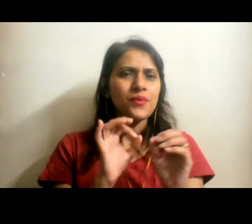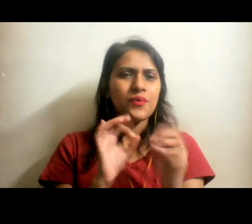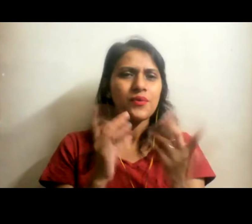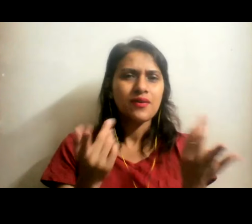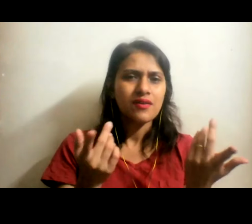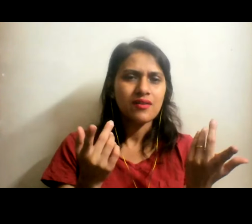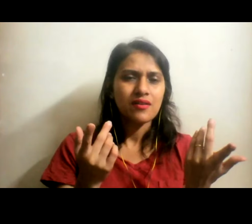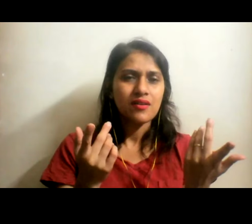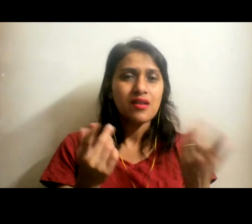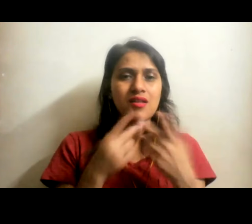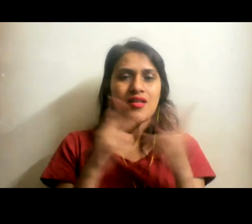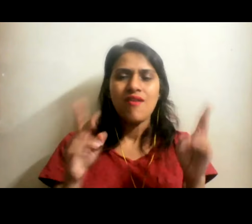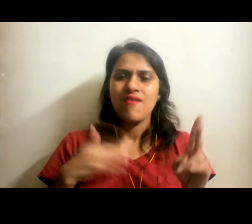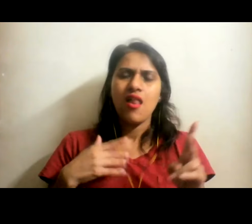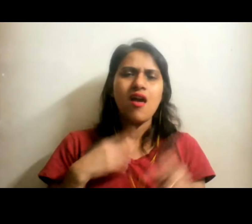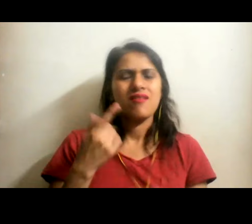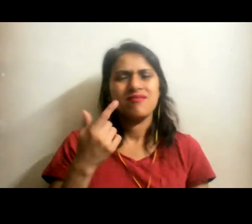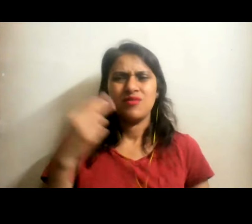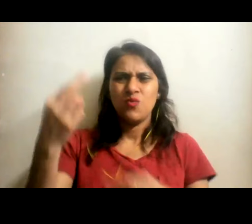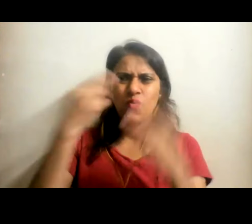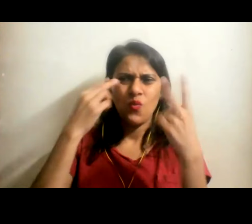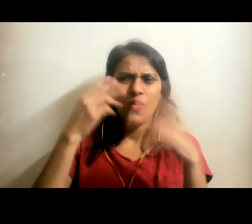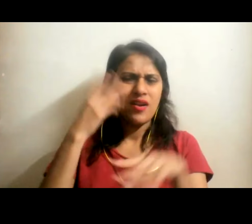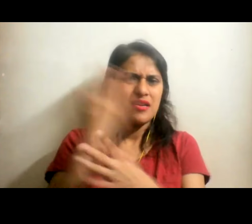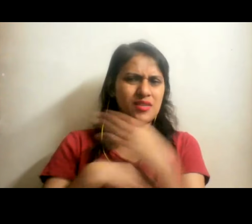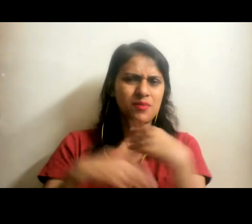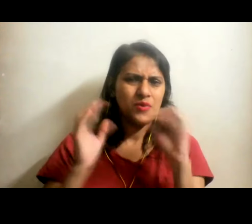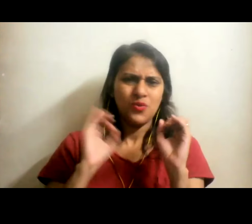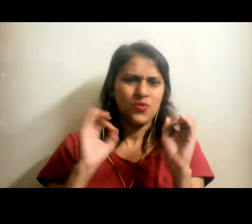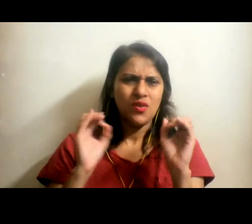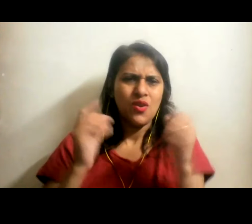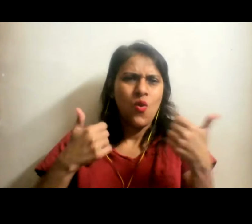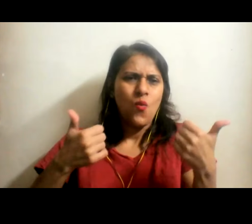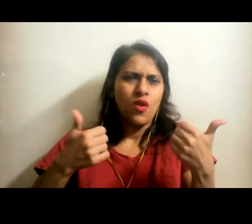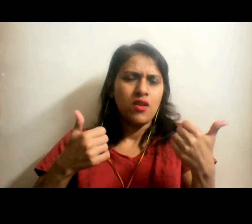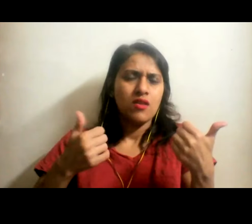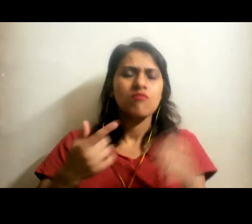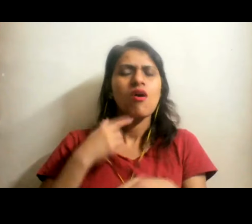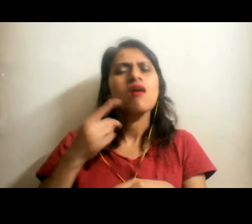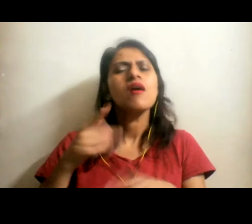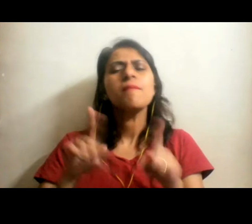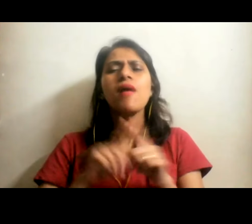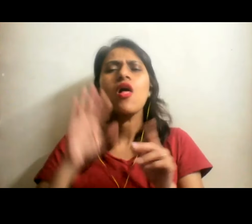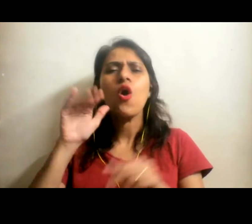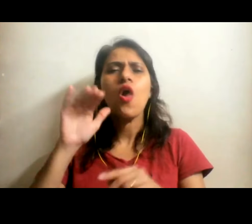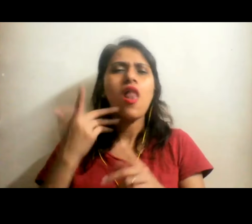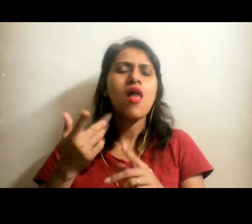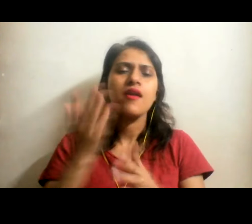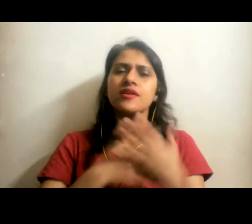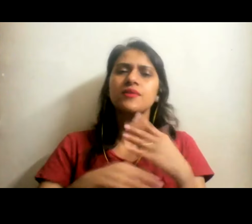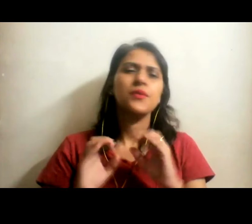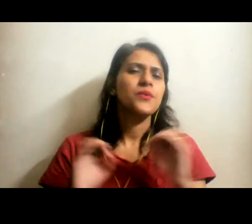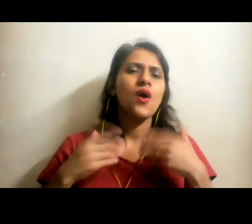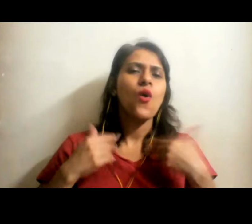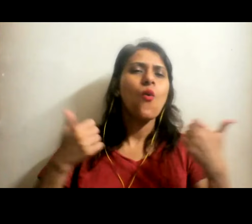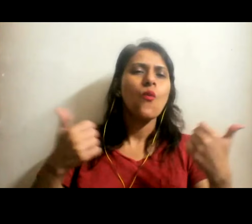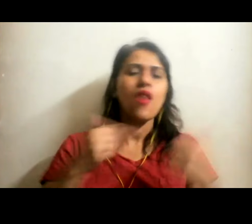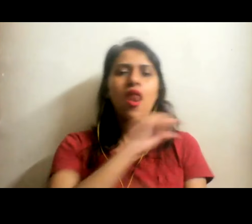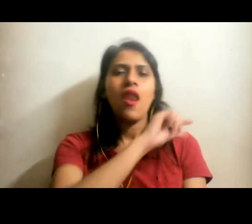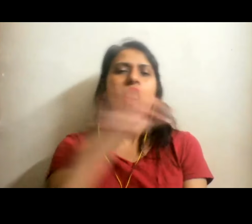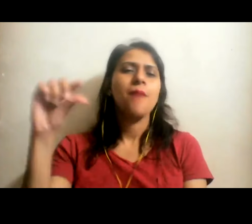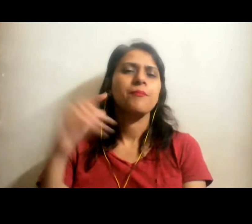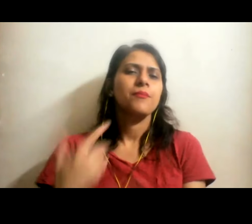as non-disabled. So all these ideas, when combined to, I think, when we cannot label